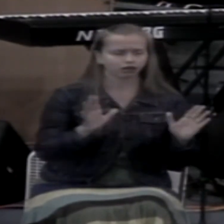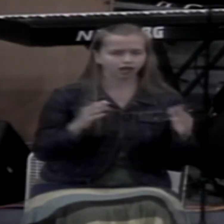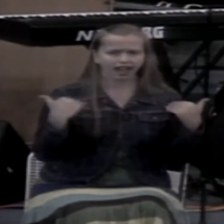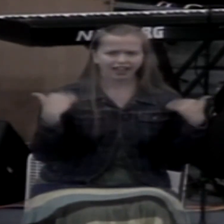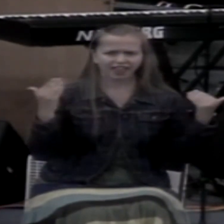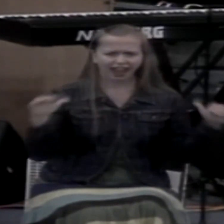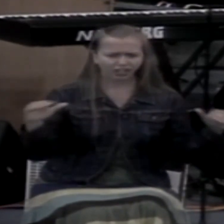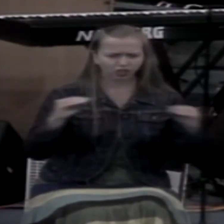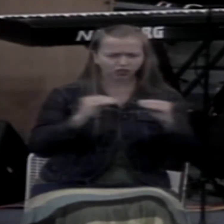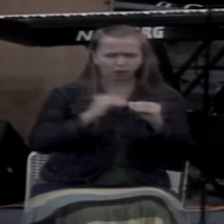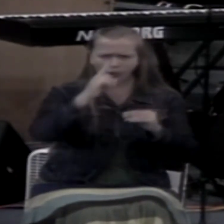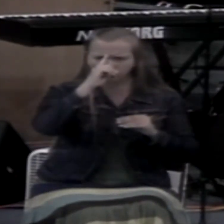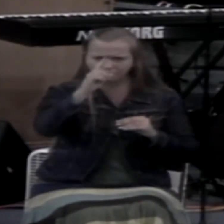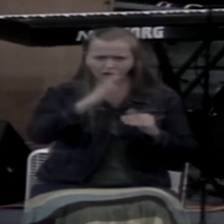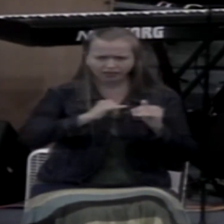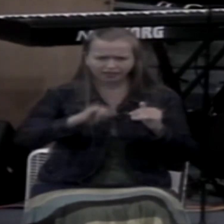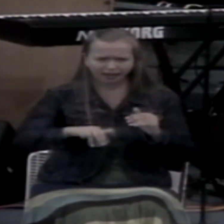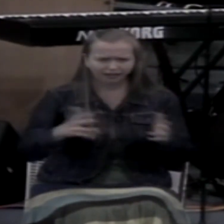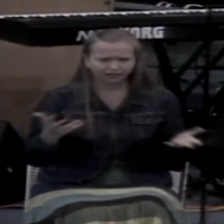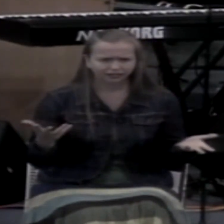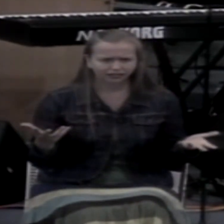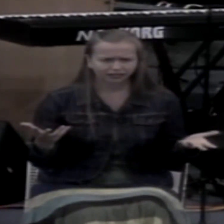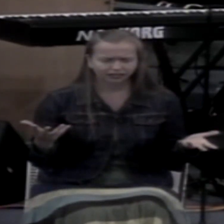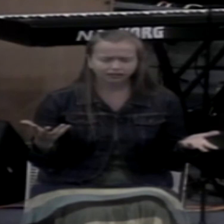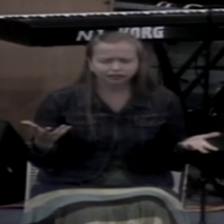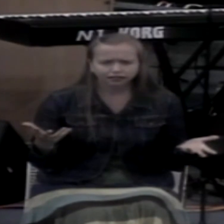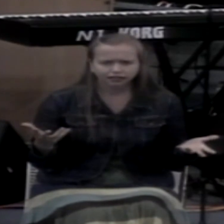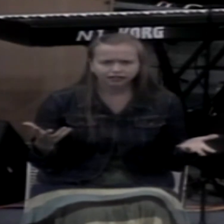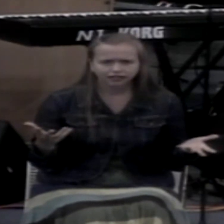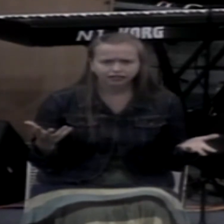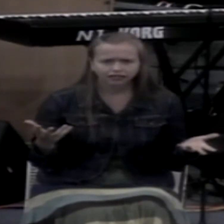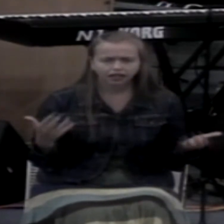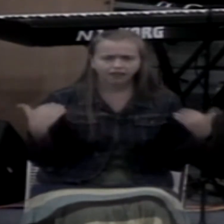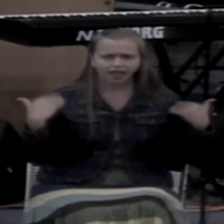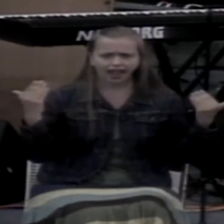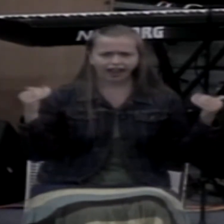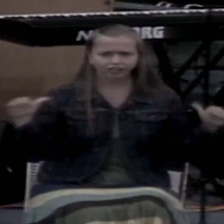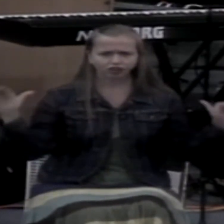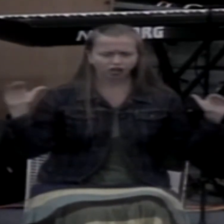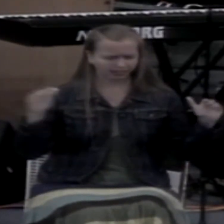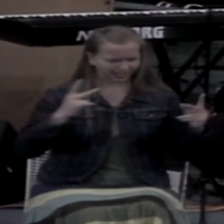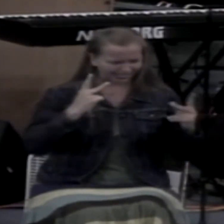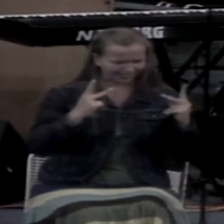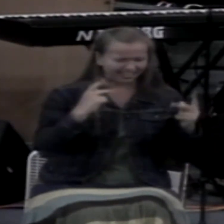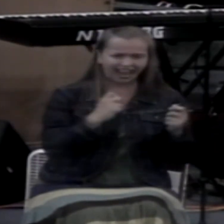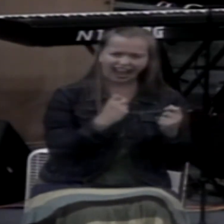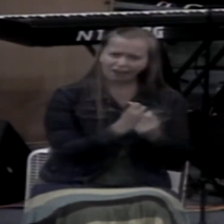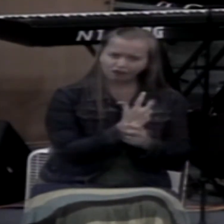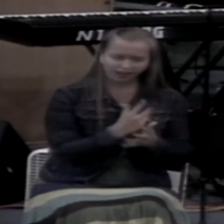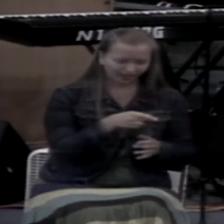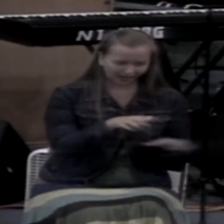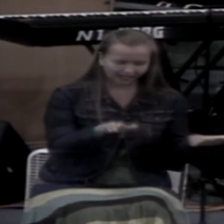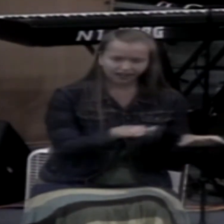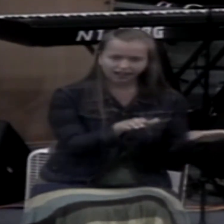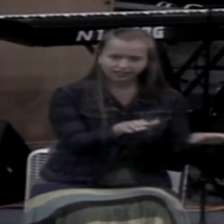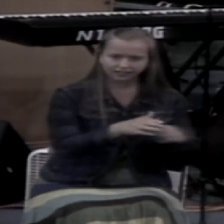And you think that you're that superior? I told you now, this is surgery without being put to